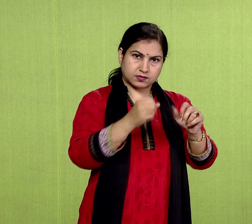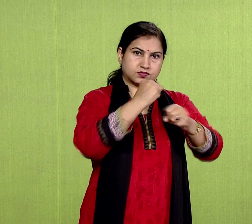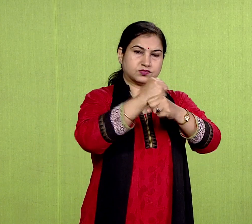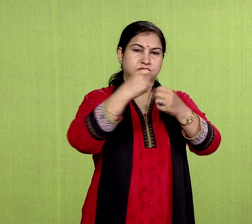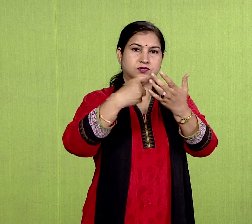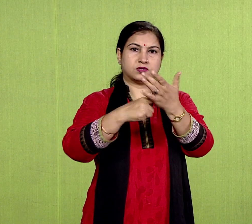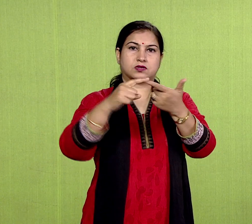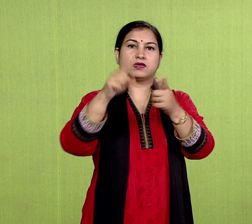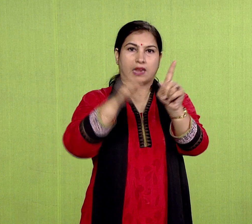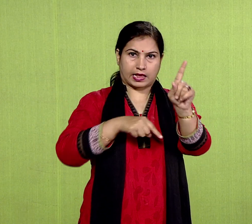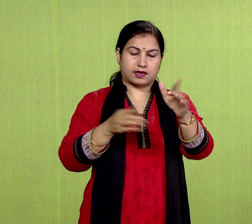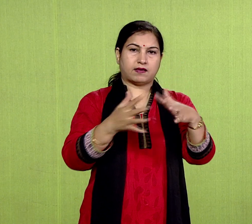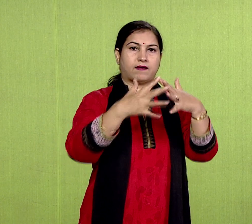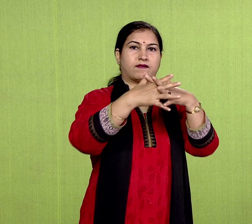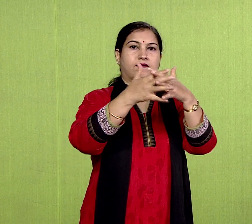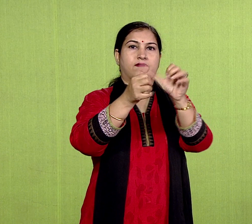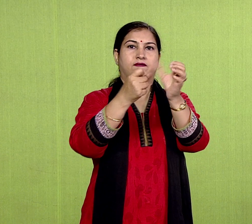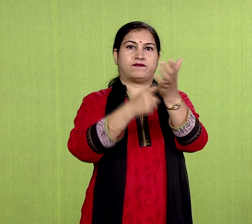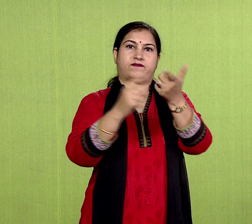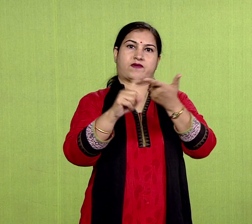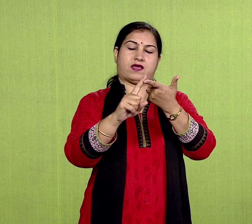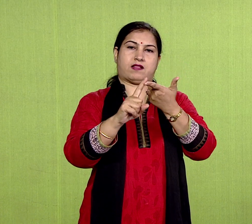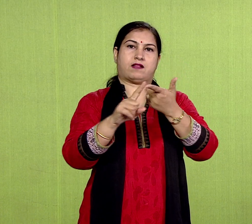In short, it is known as PGW.